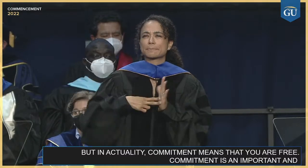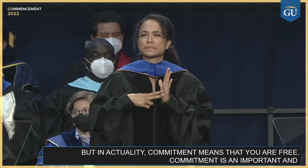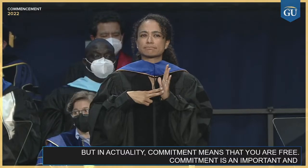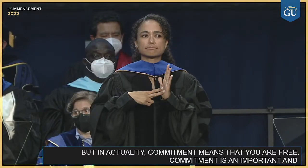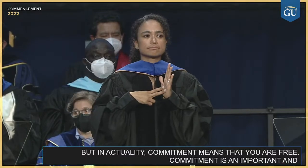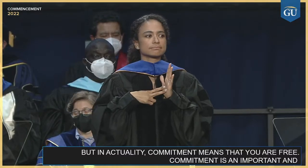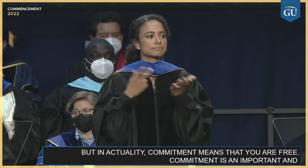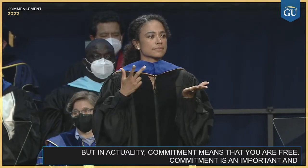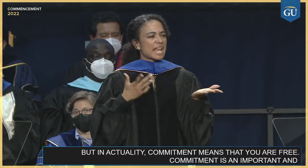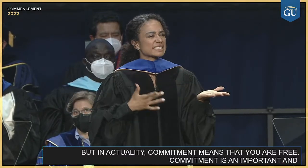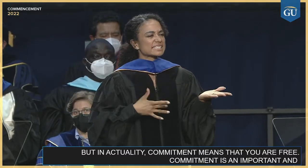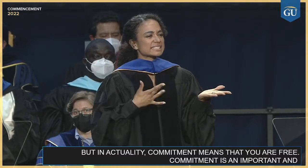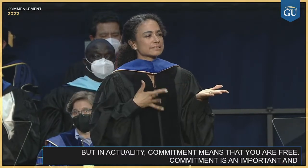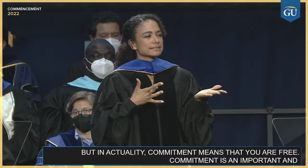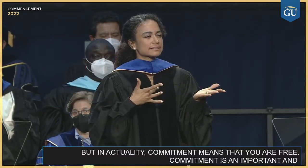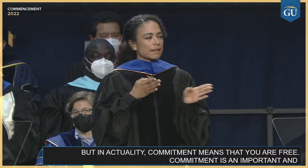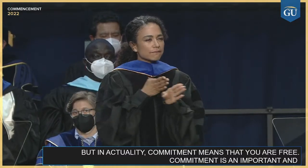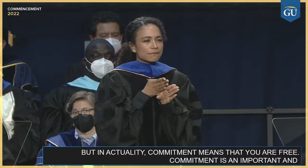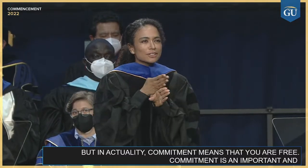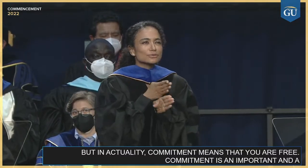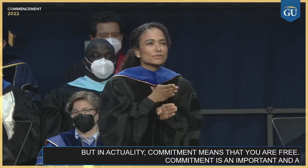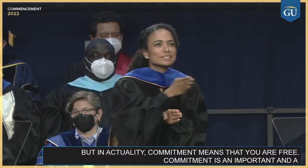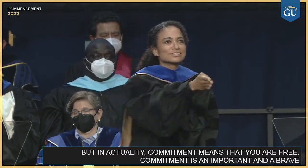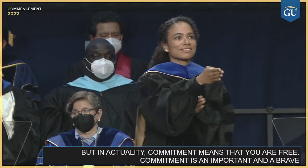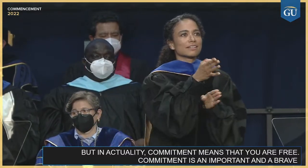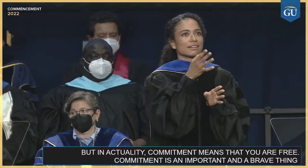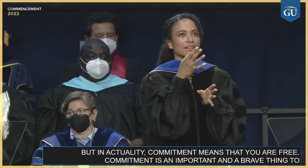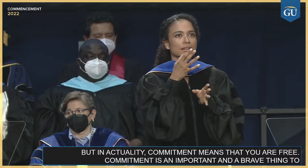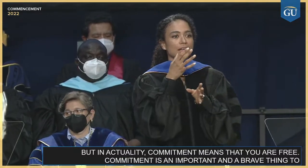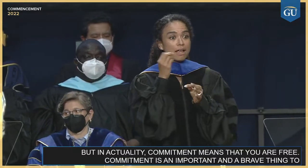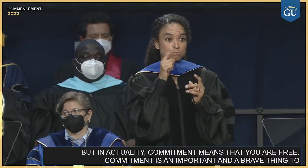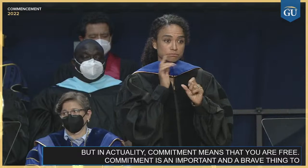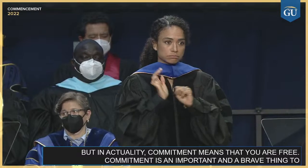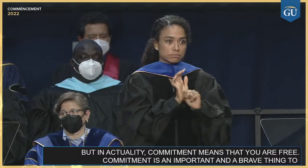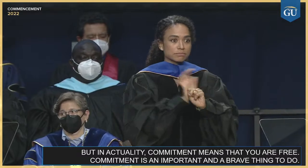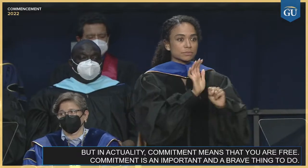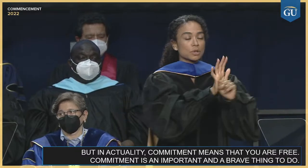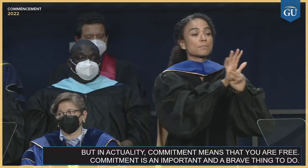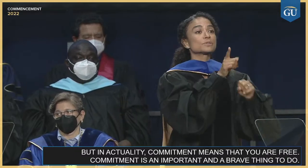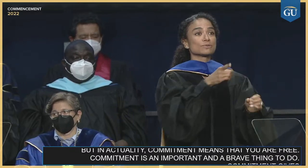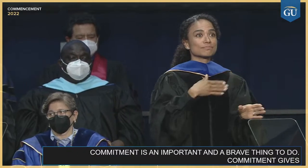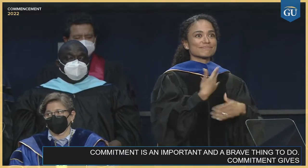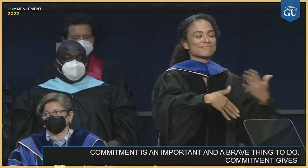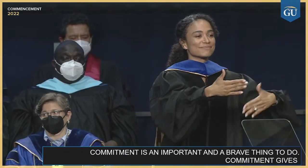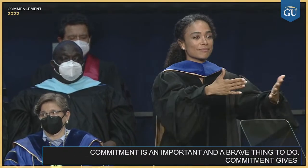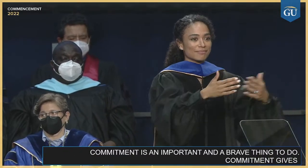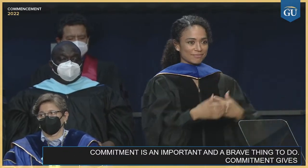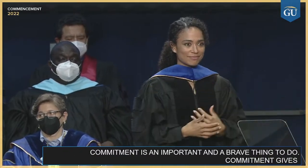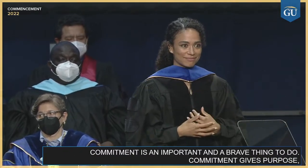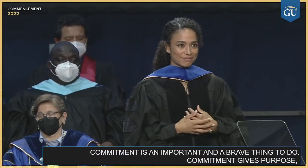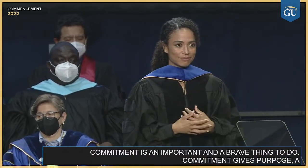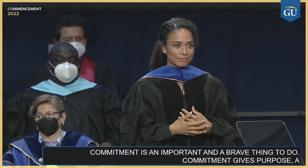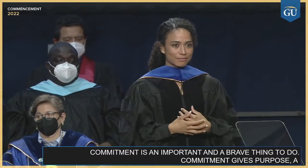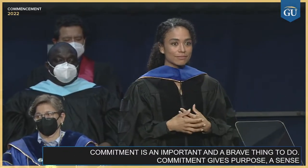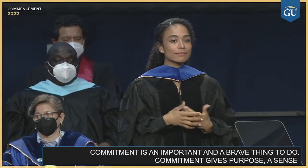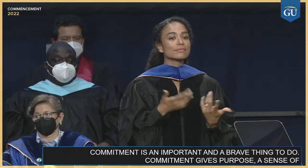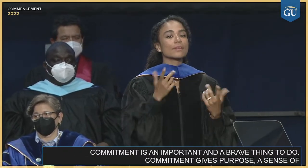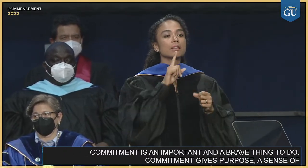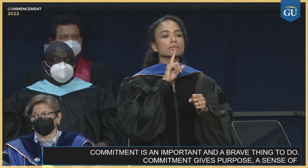Commitment gives purpose, a sense of direction in life. And ultimately, commitment is what propels you along your